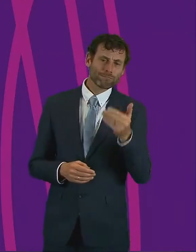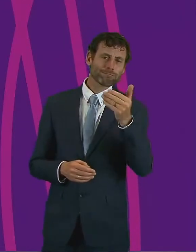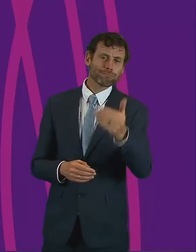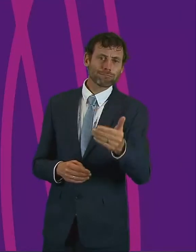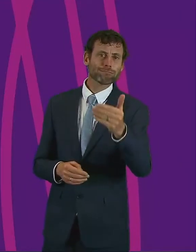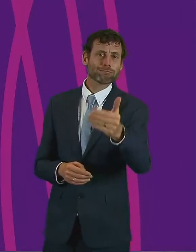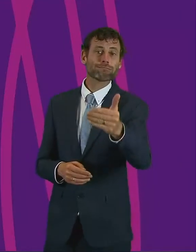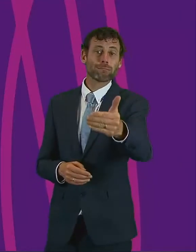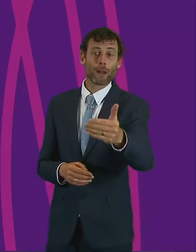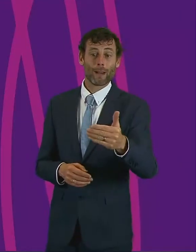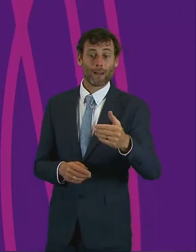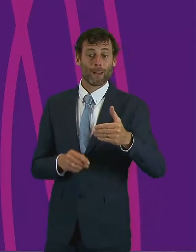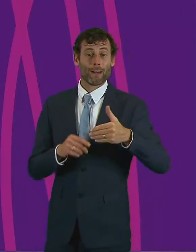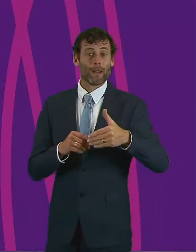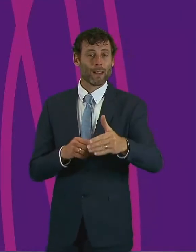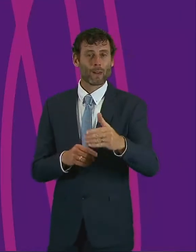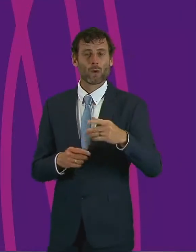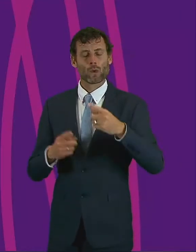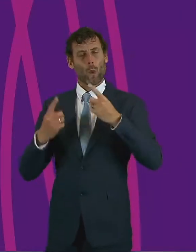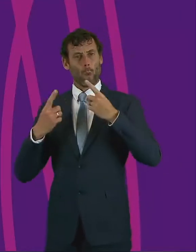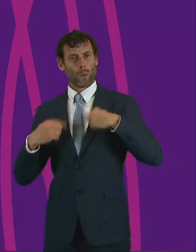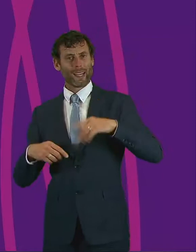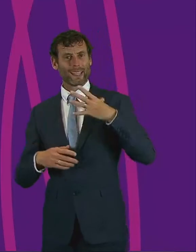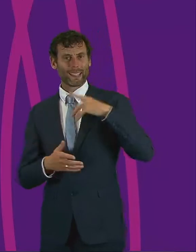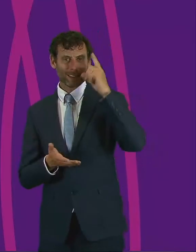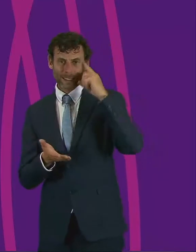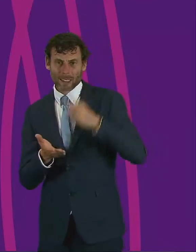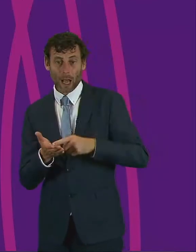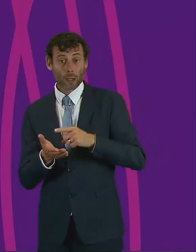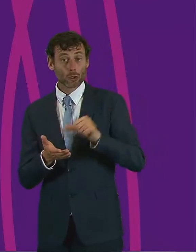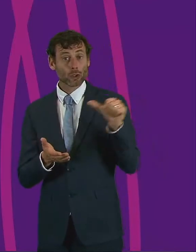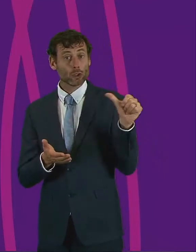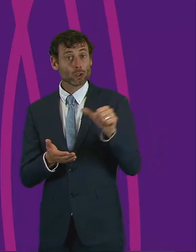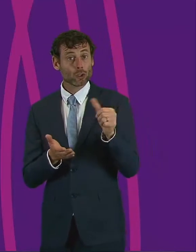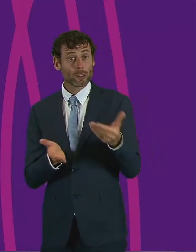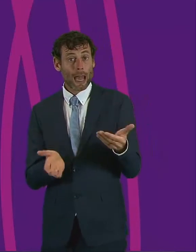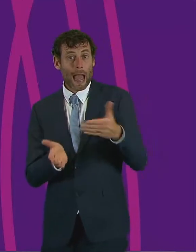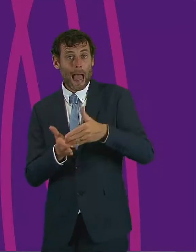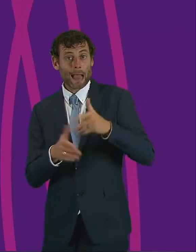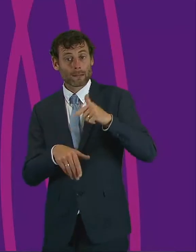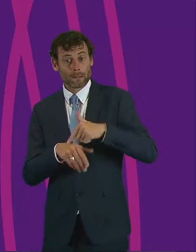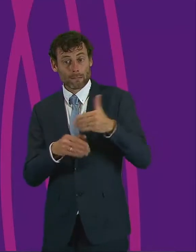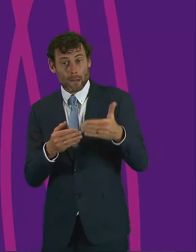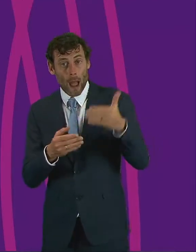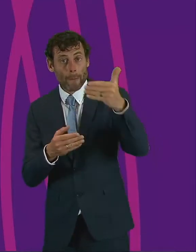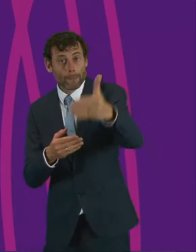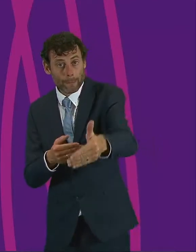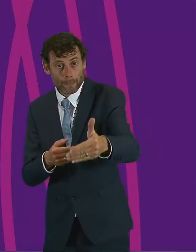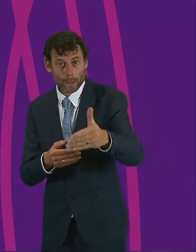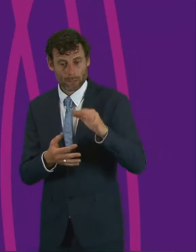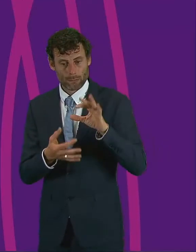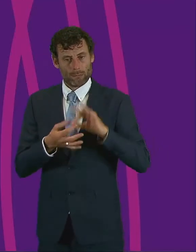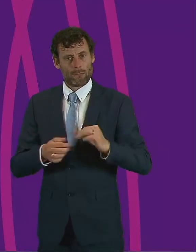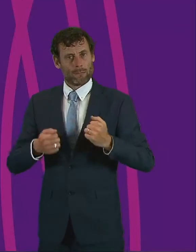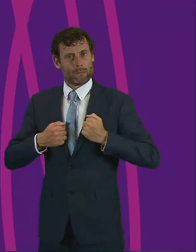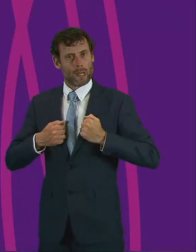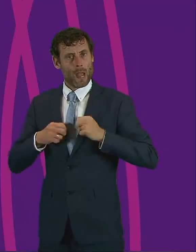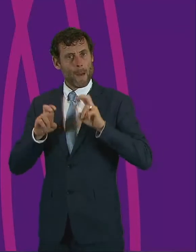the end of this year, we'll take decisions about any extension to that as part of the budget process.